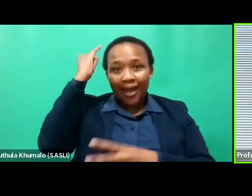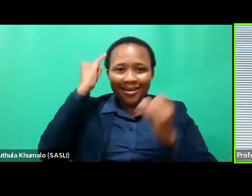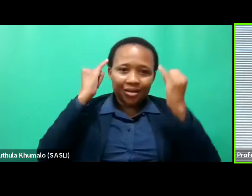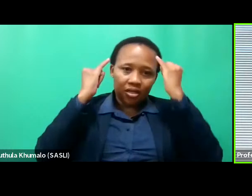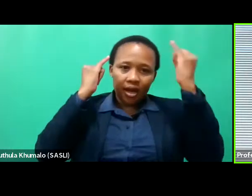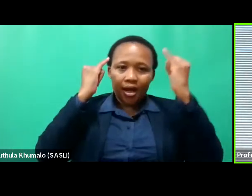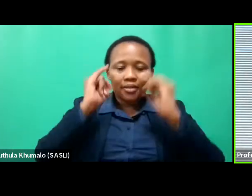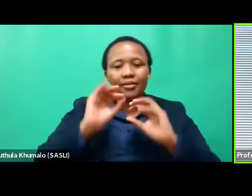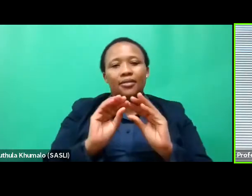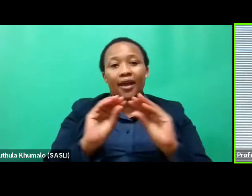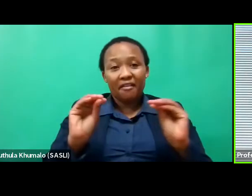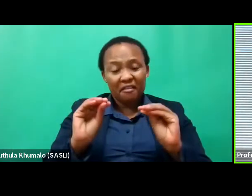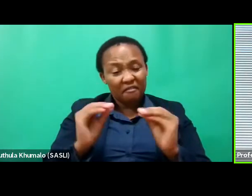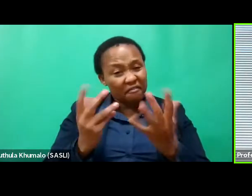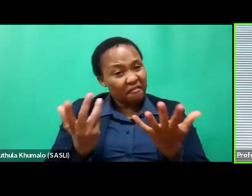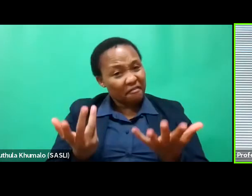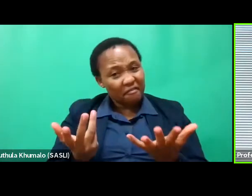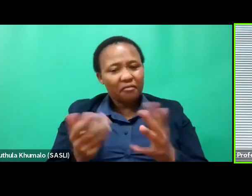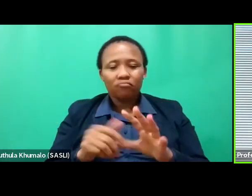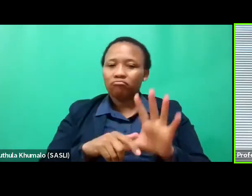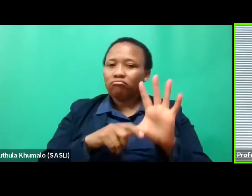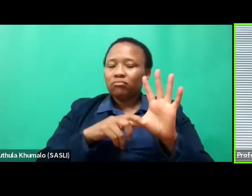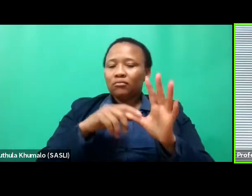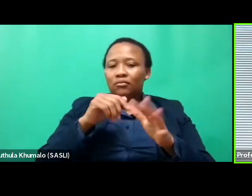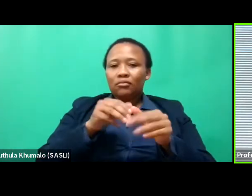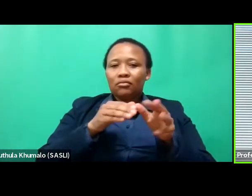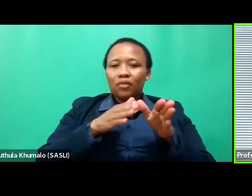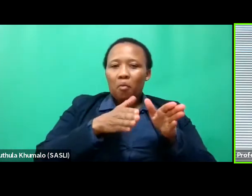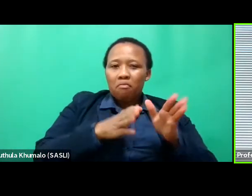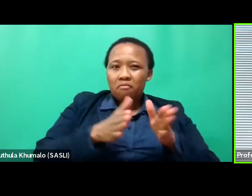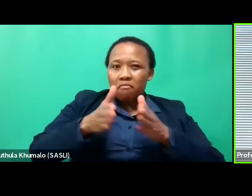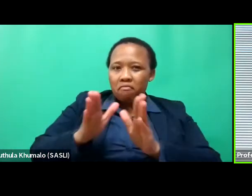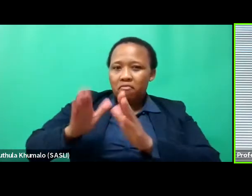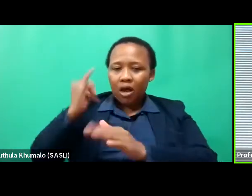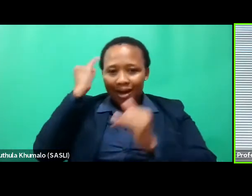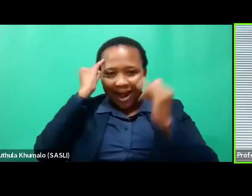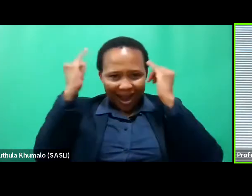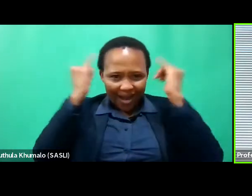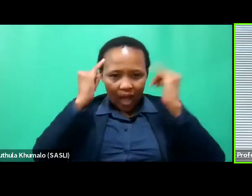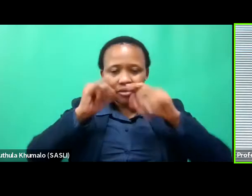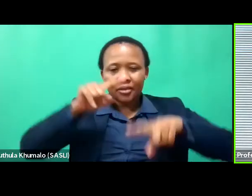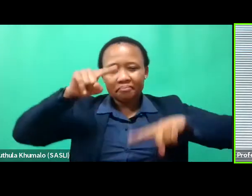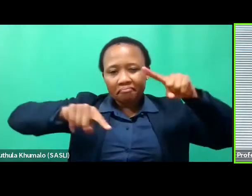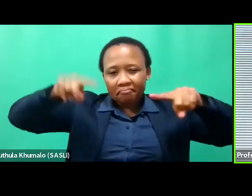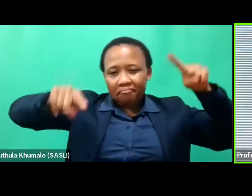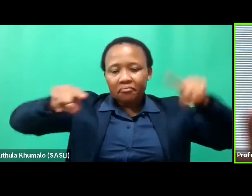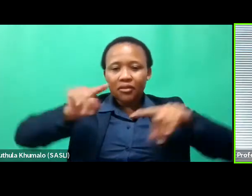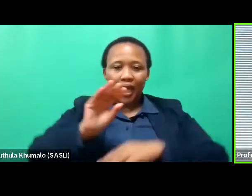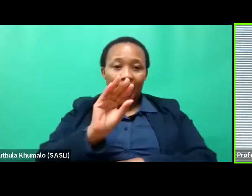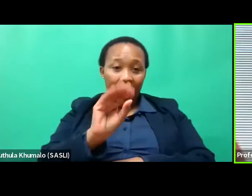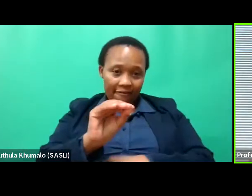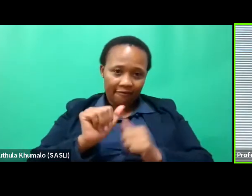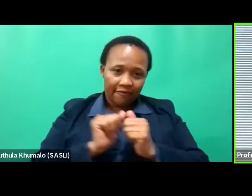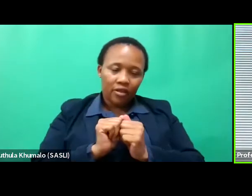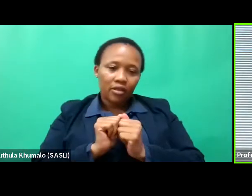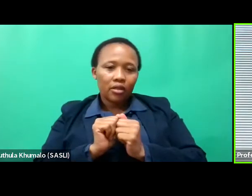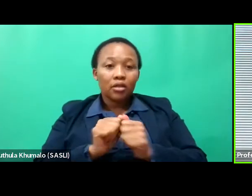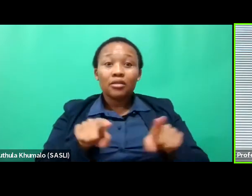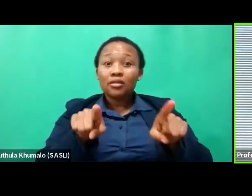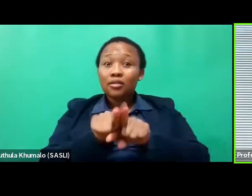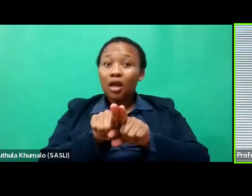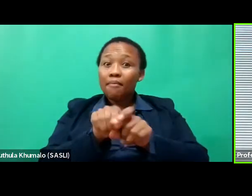we channel those ideas in various ways, and it impacts on a wider